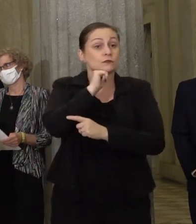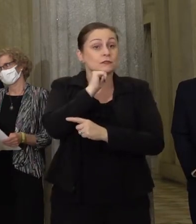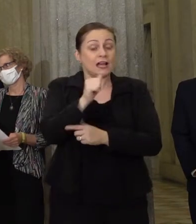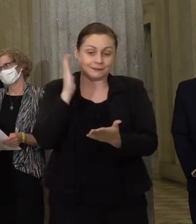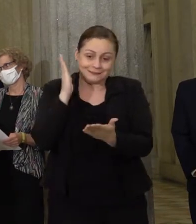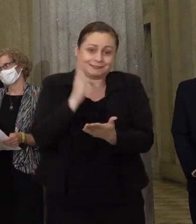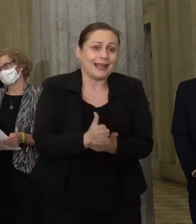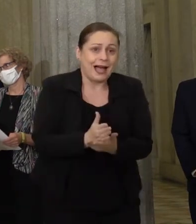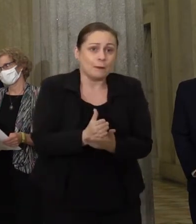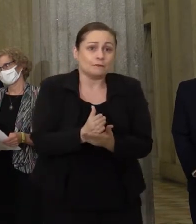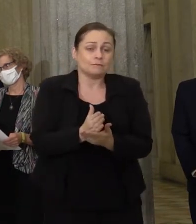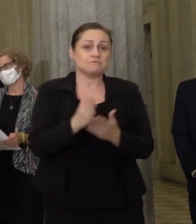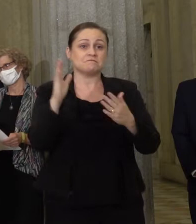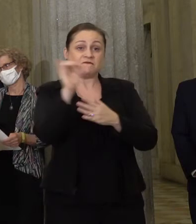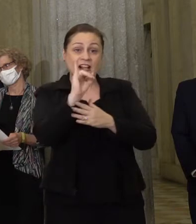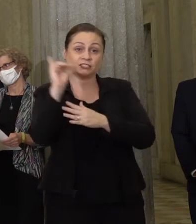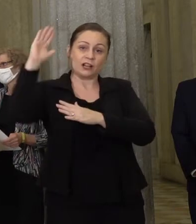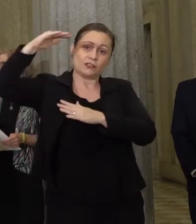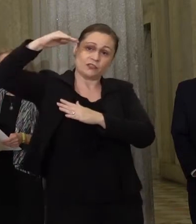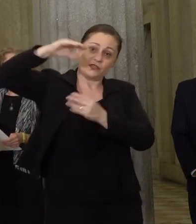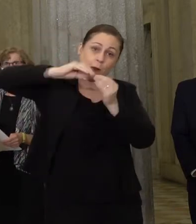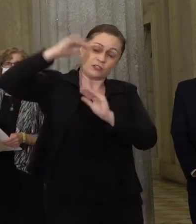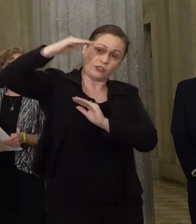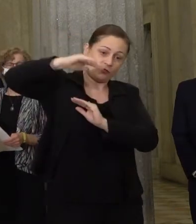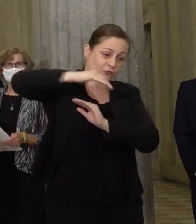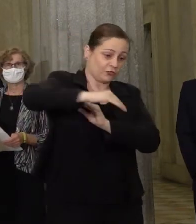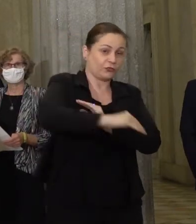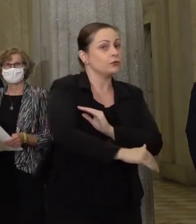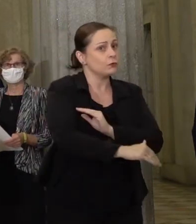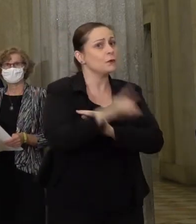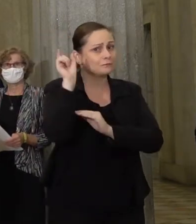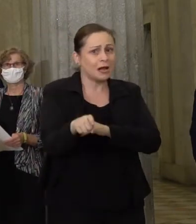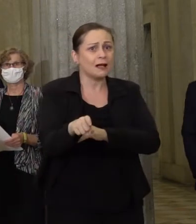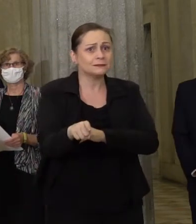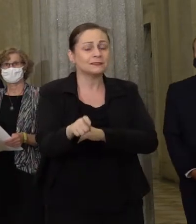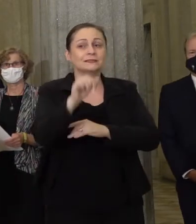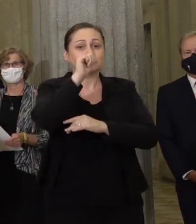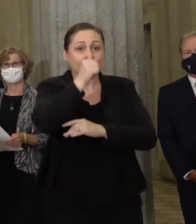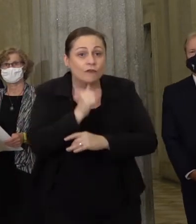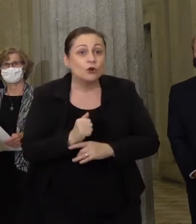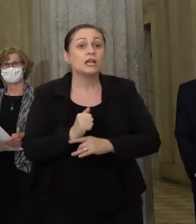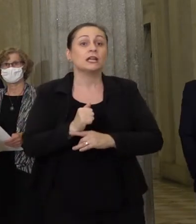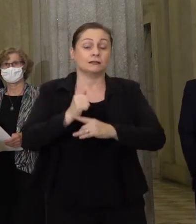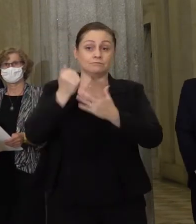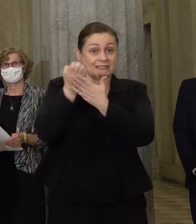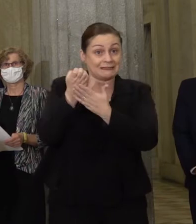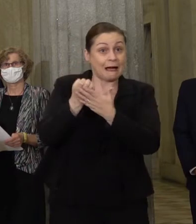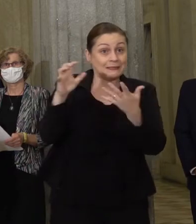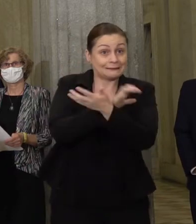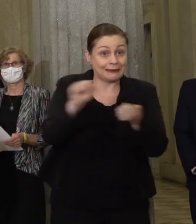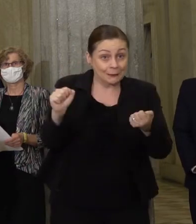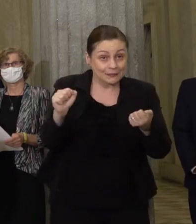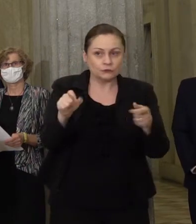infection rates start dropping. The suffering and the economic damage are not all that are inflicted by the virus. We